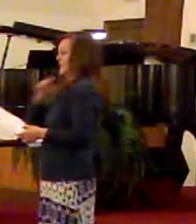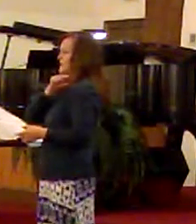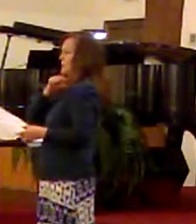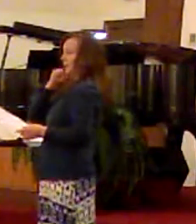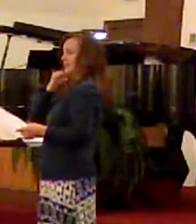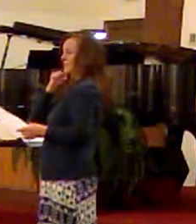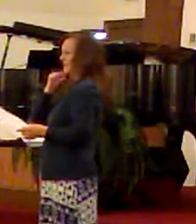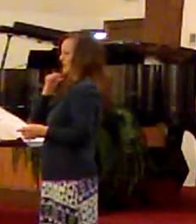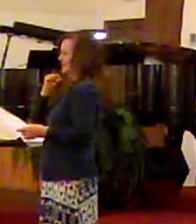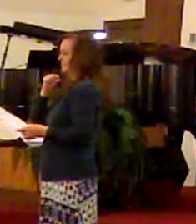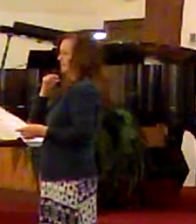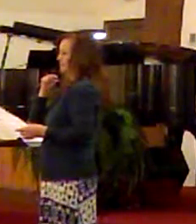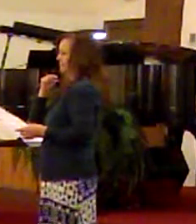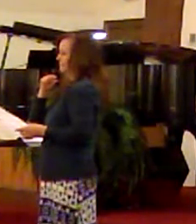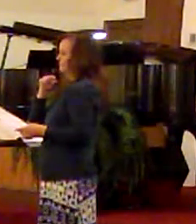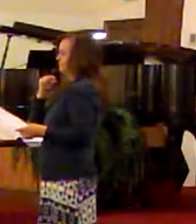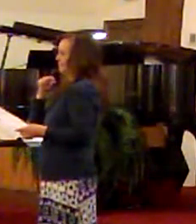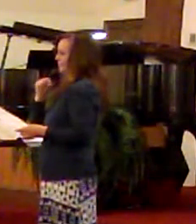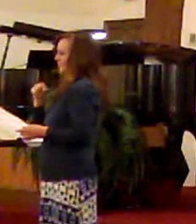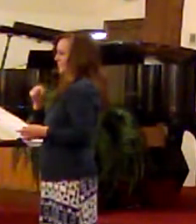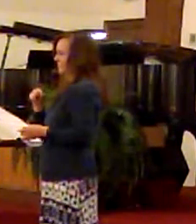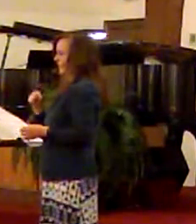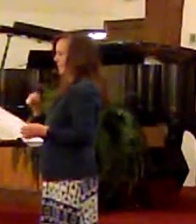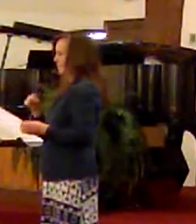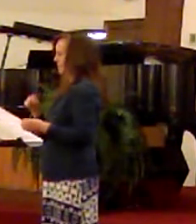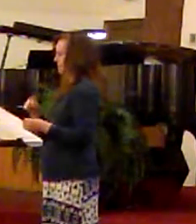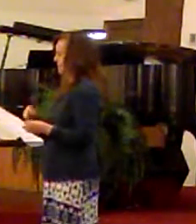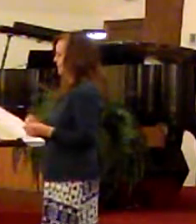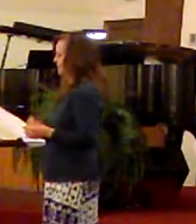fine, I'll start my own church.